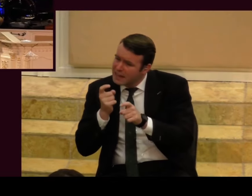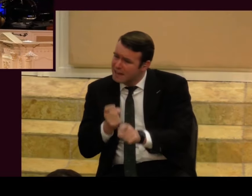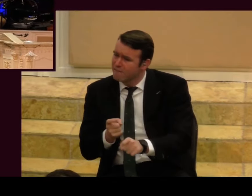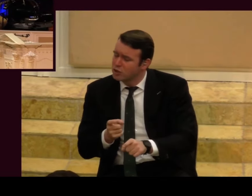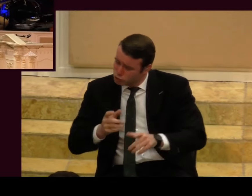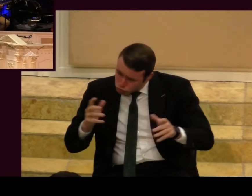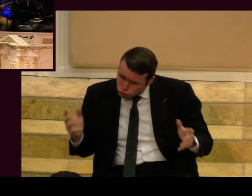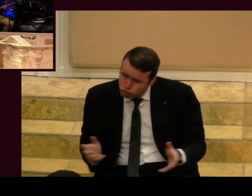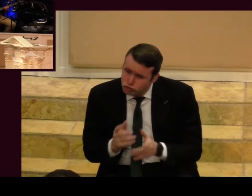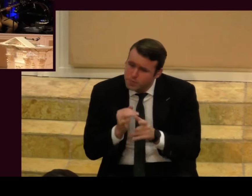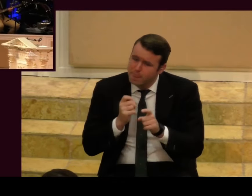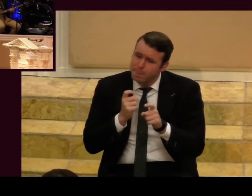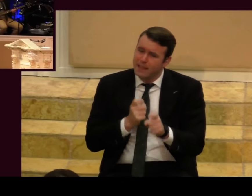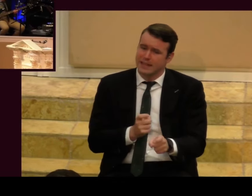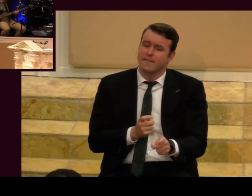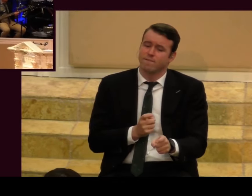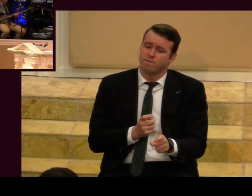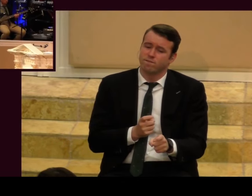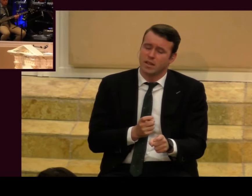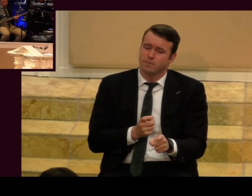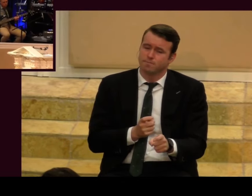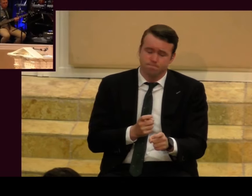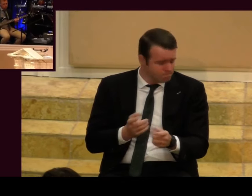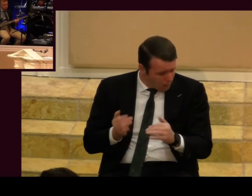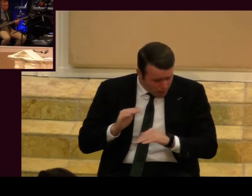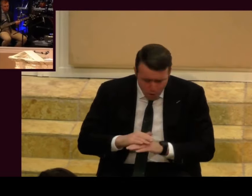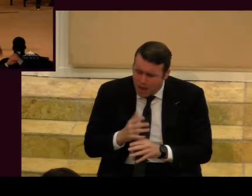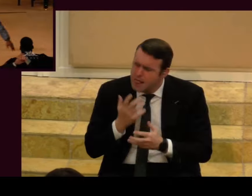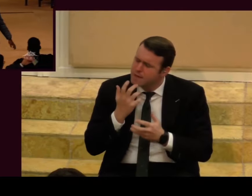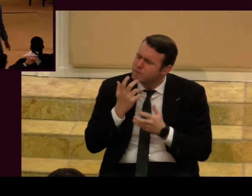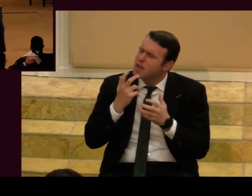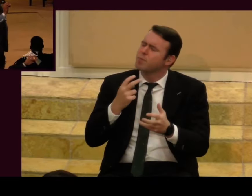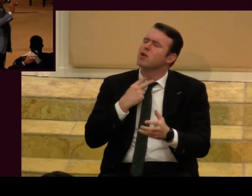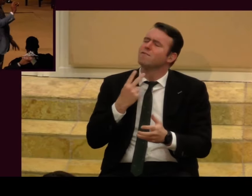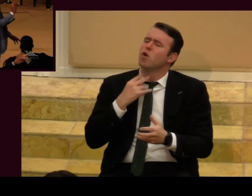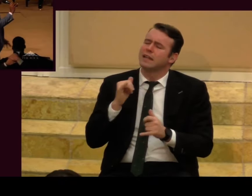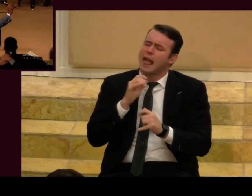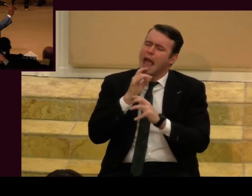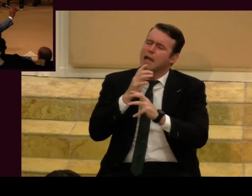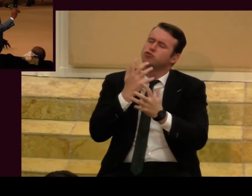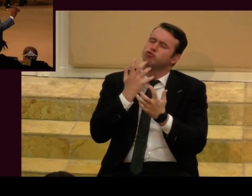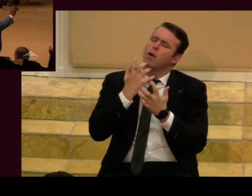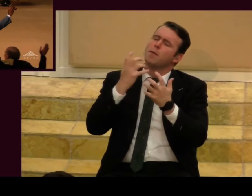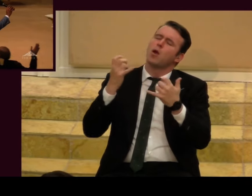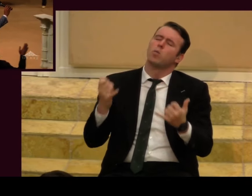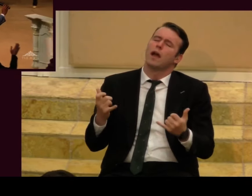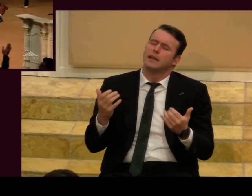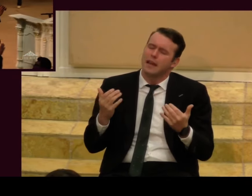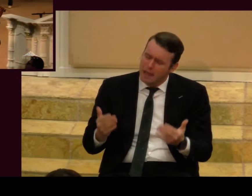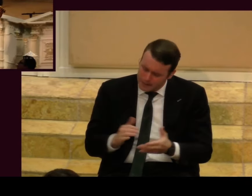gift. Stir up the gift. Come on, lift up your voice like a trumpet right now.